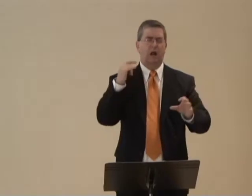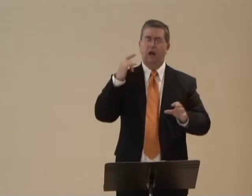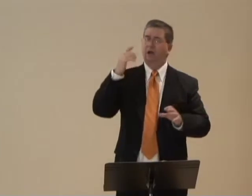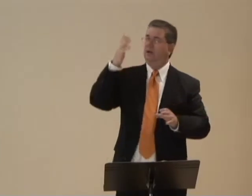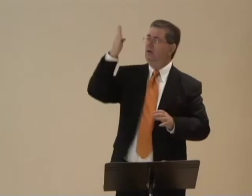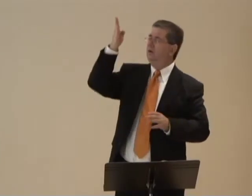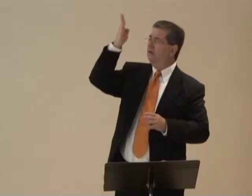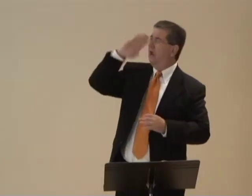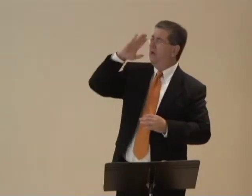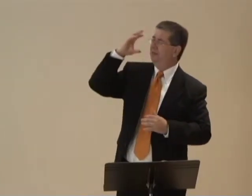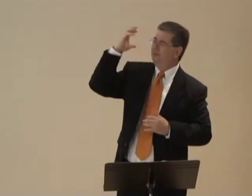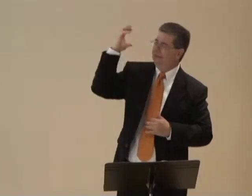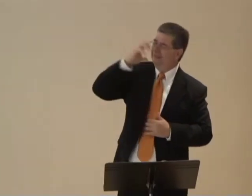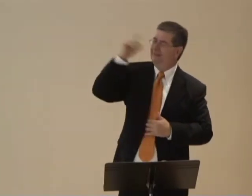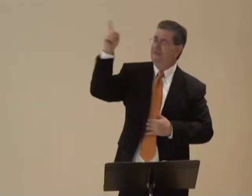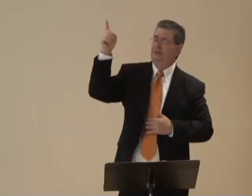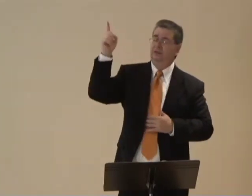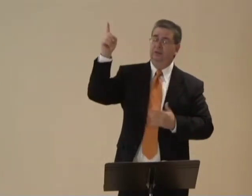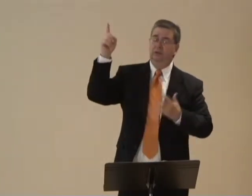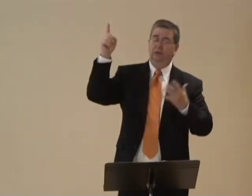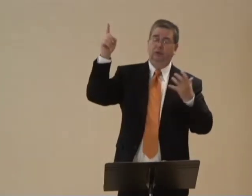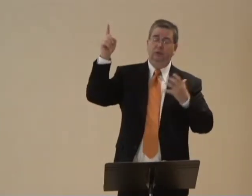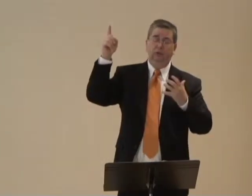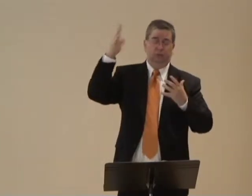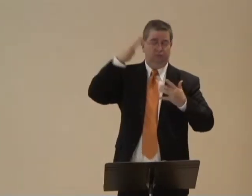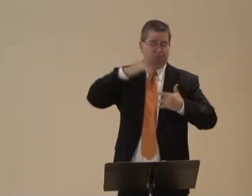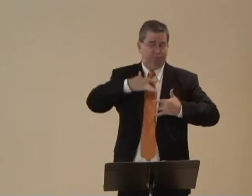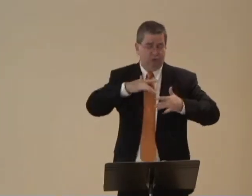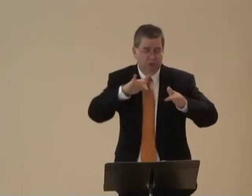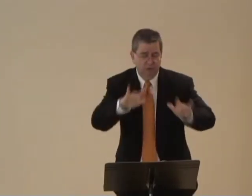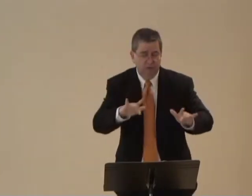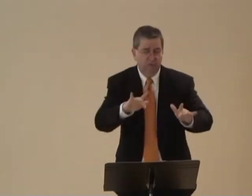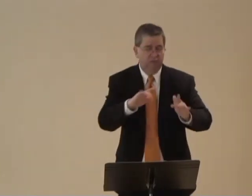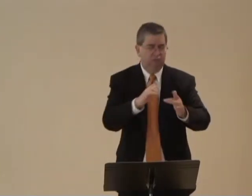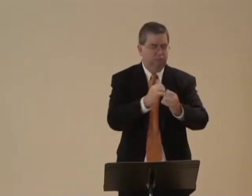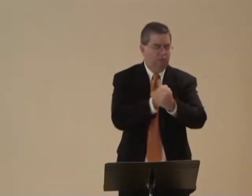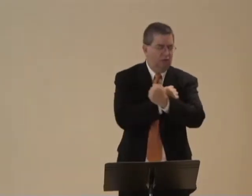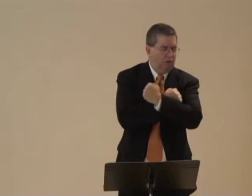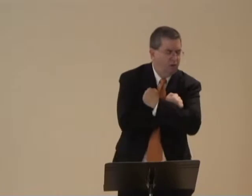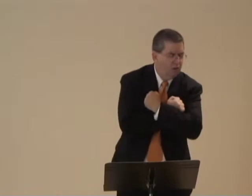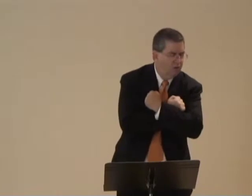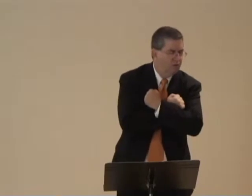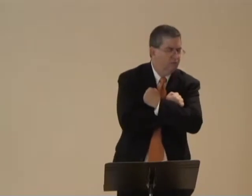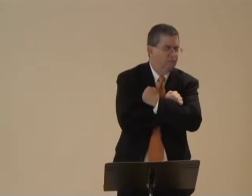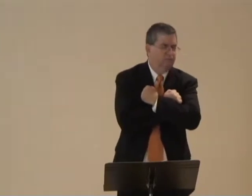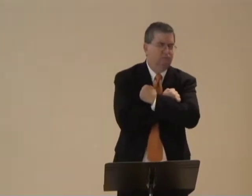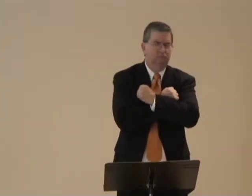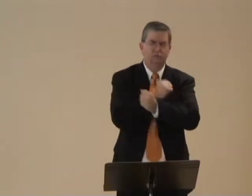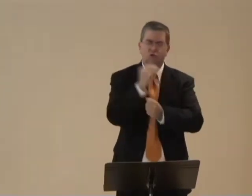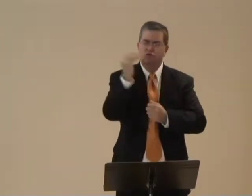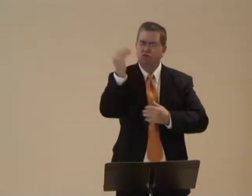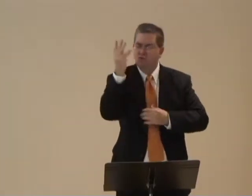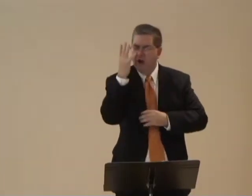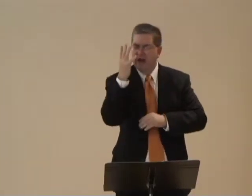And that you are involved in everything we do. You are so incredible, and that you give us mercy and